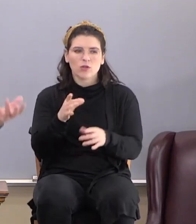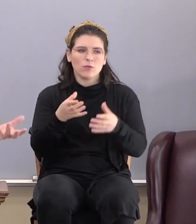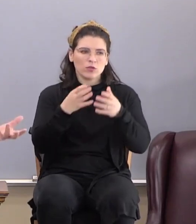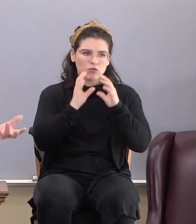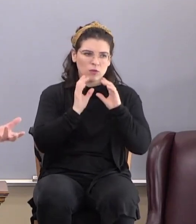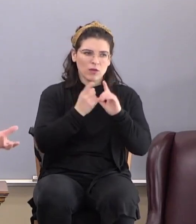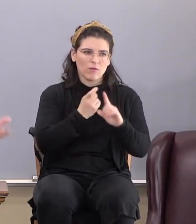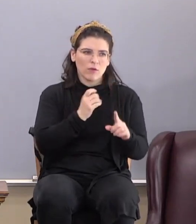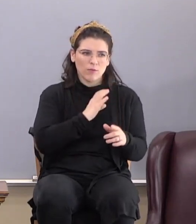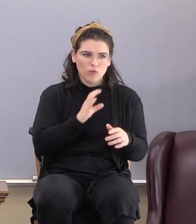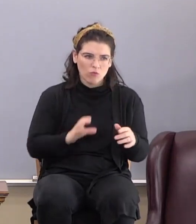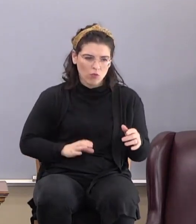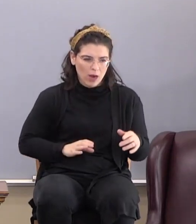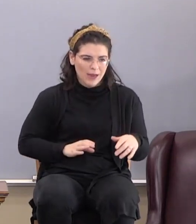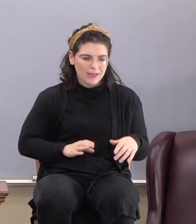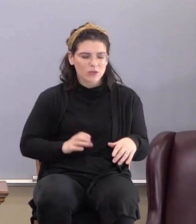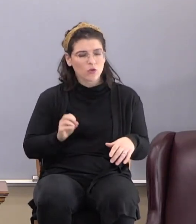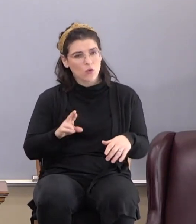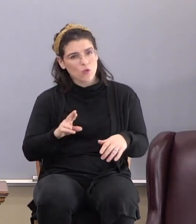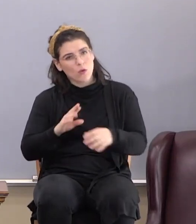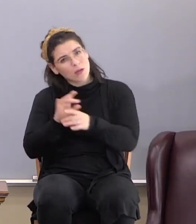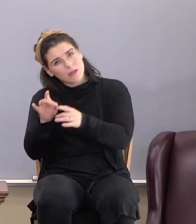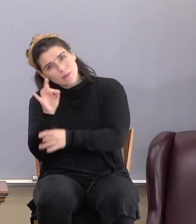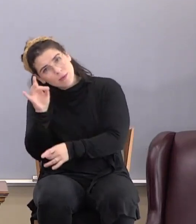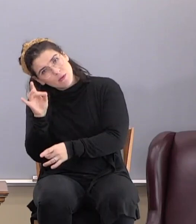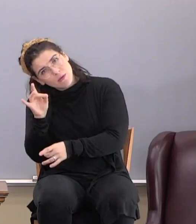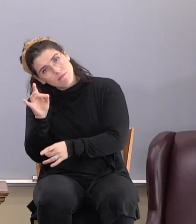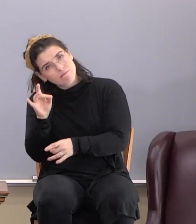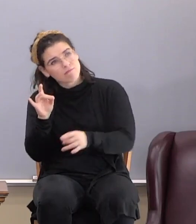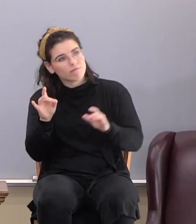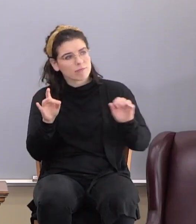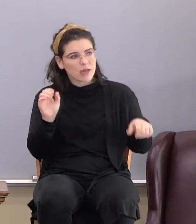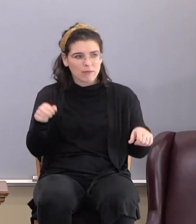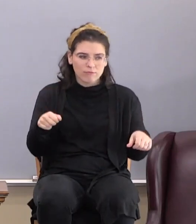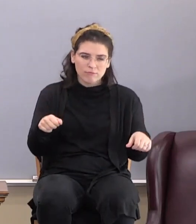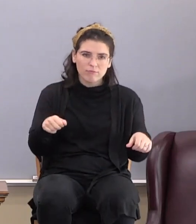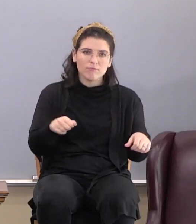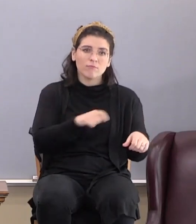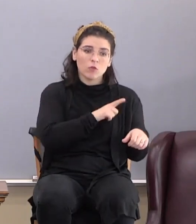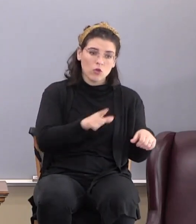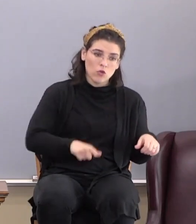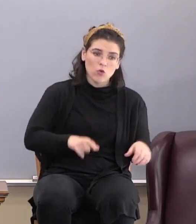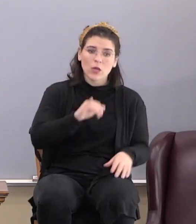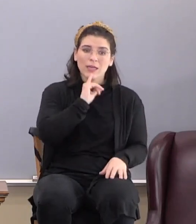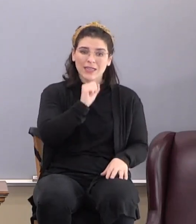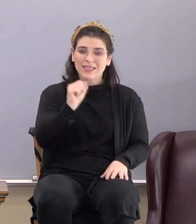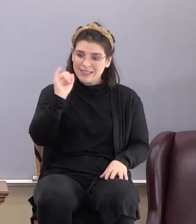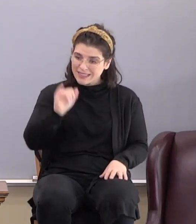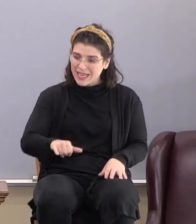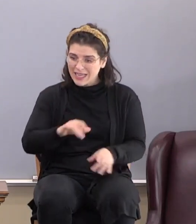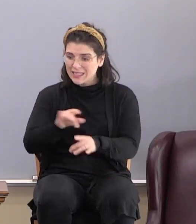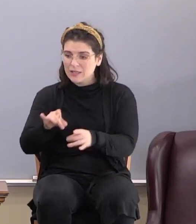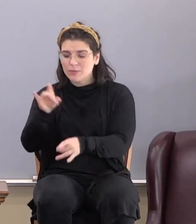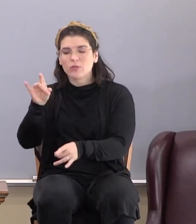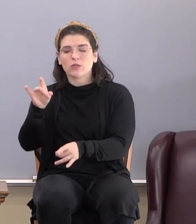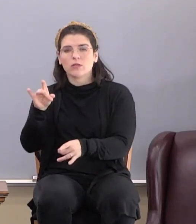from Christ or are we drinking from the Spirit? Yeah. The Lord is that Spirit. And when